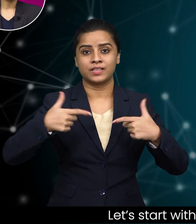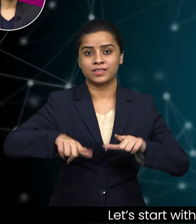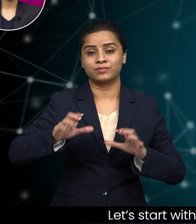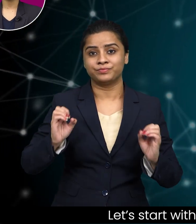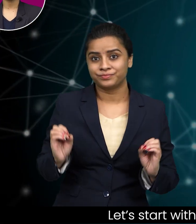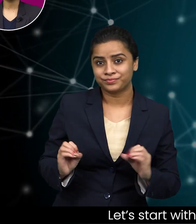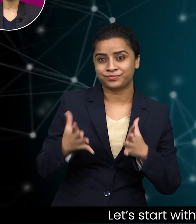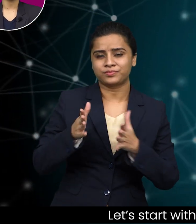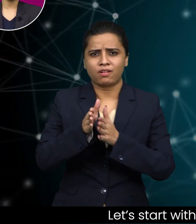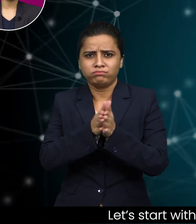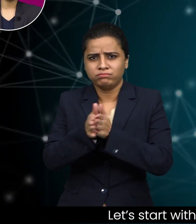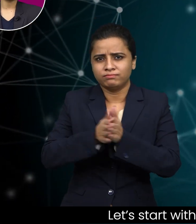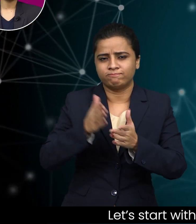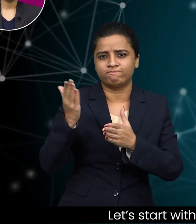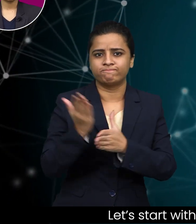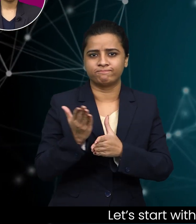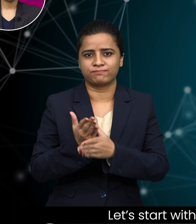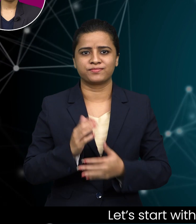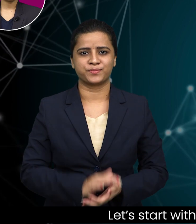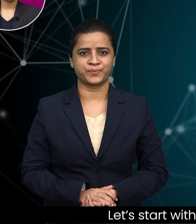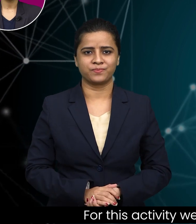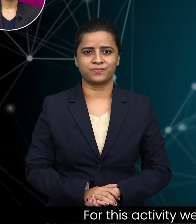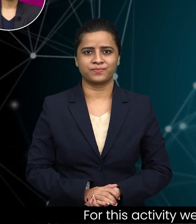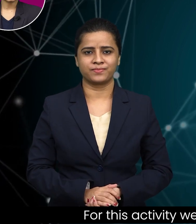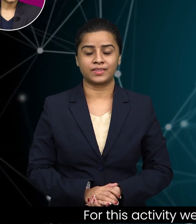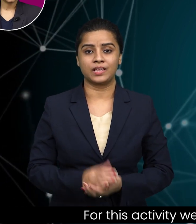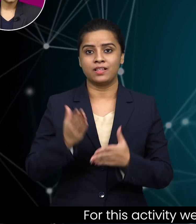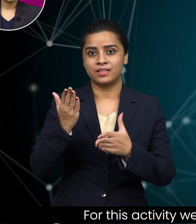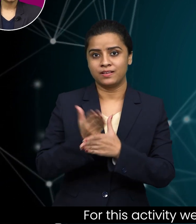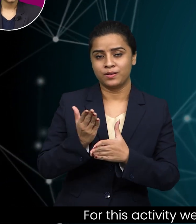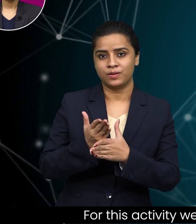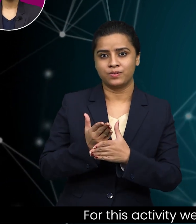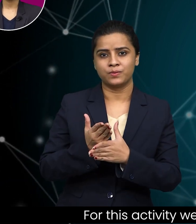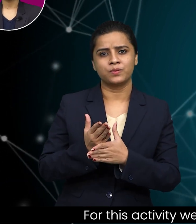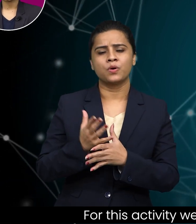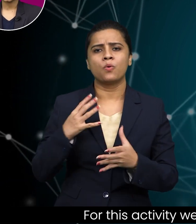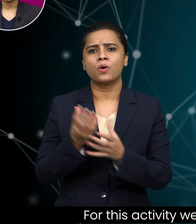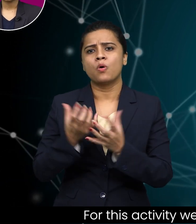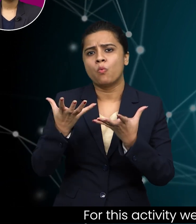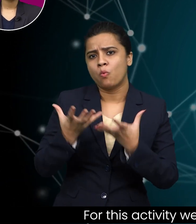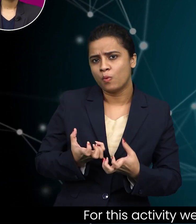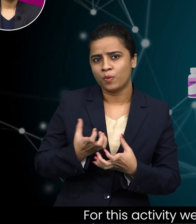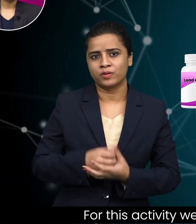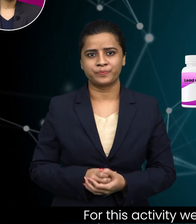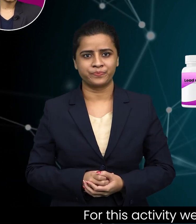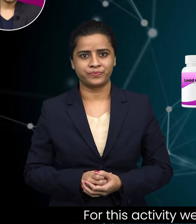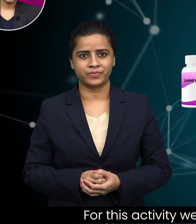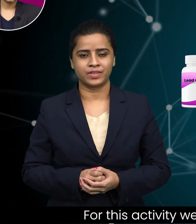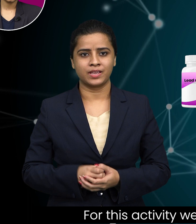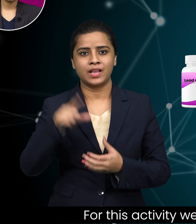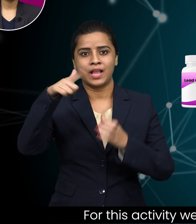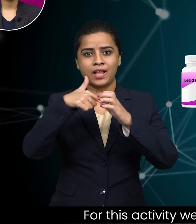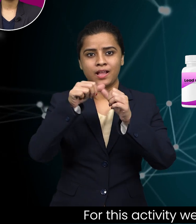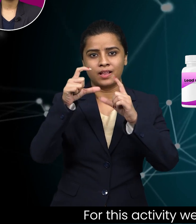Let's start with an interesting activity. For this activity, we need to take lead